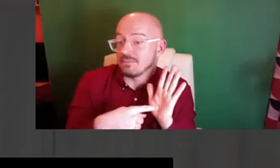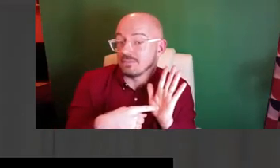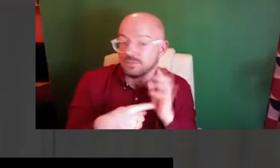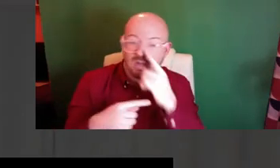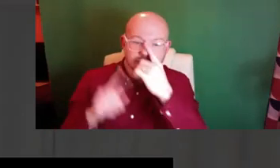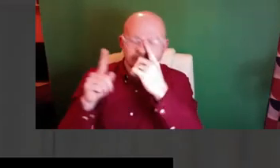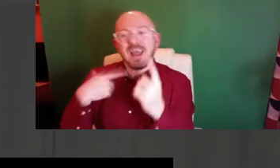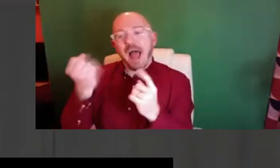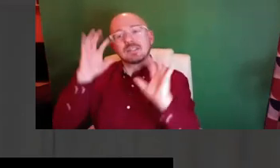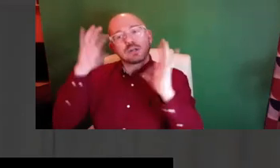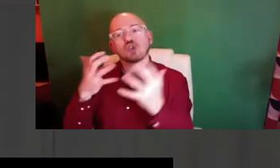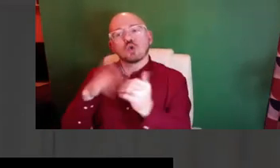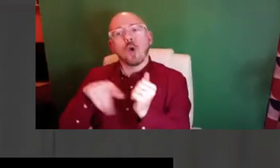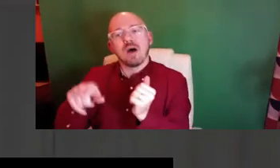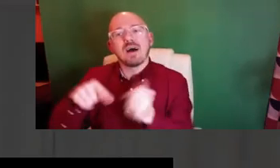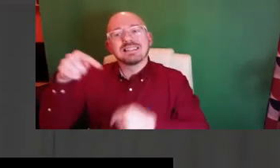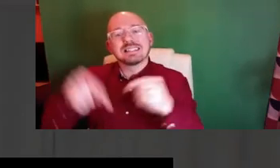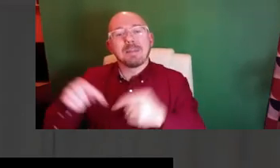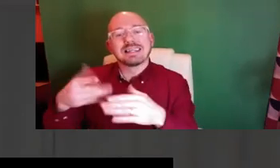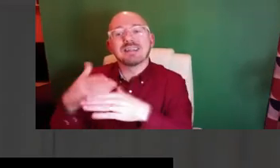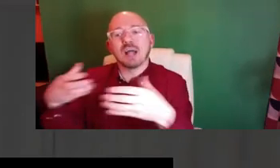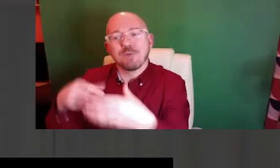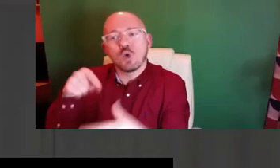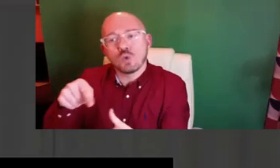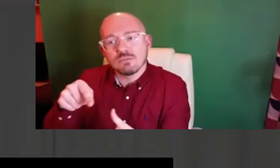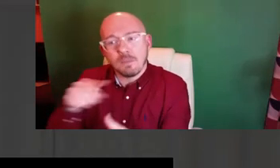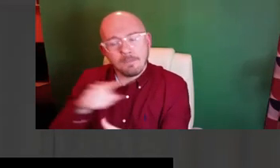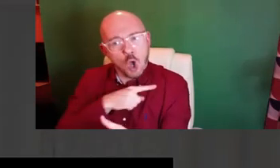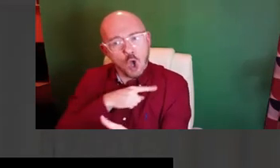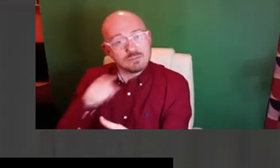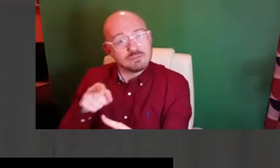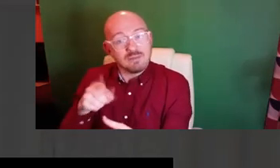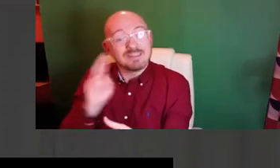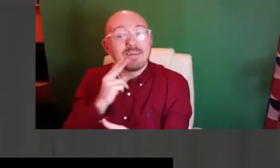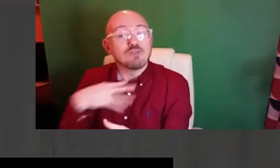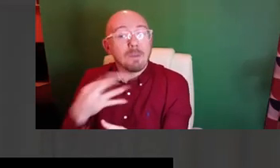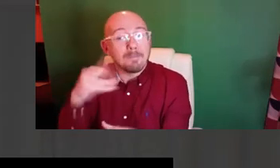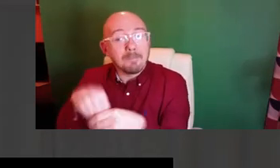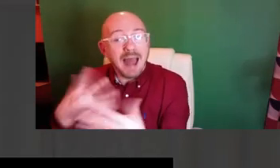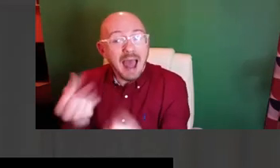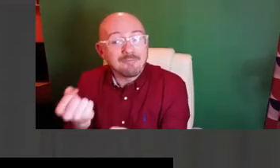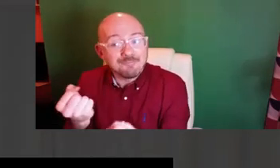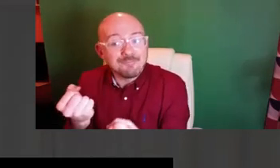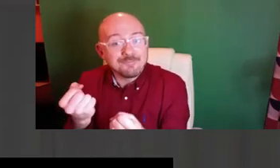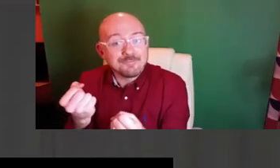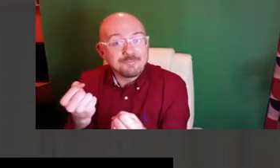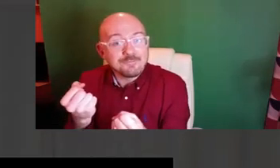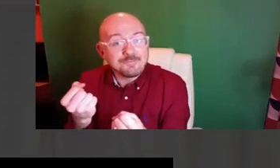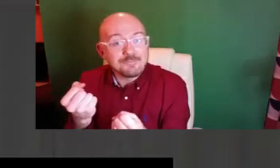that BSL audit, which are likely to include the recommendation for a BSL Act in Wales.